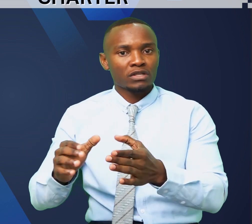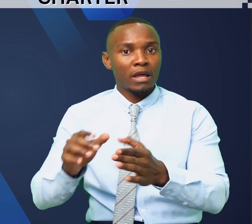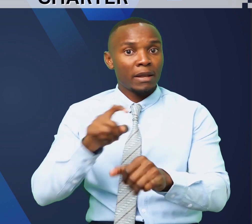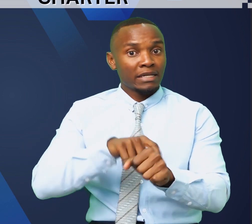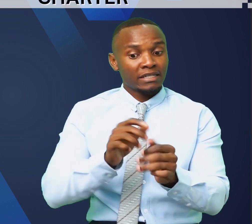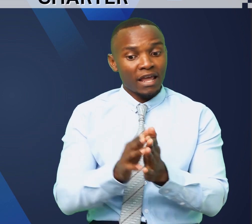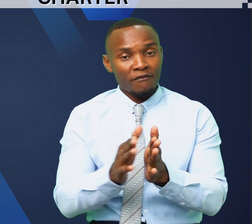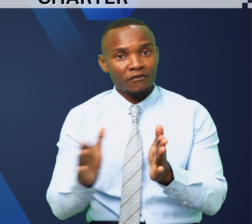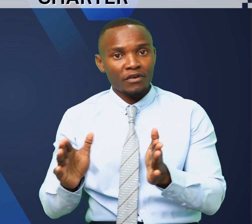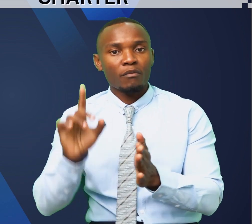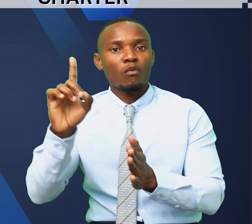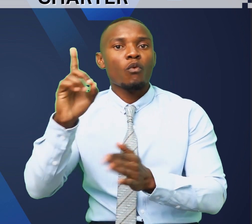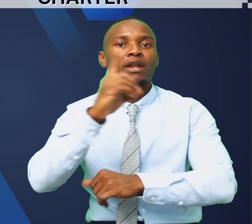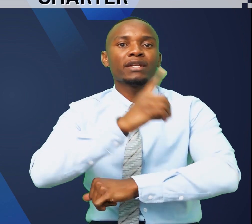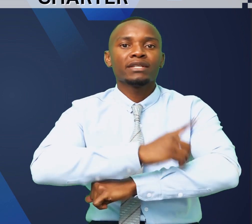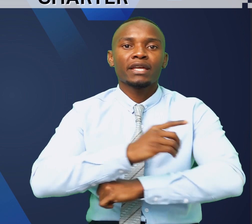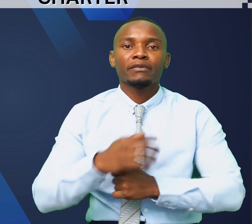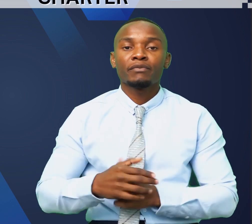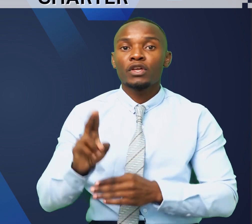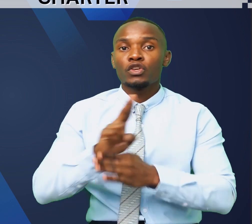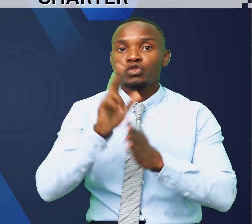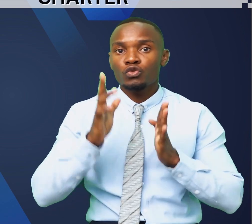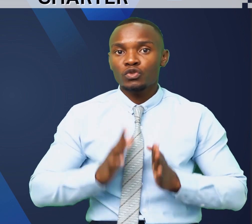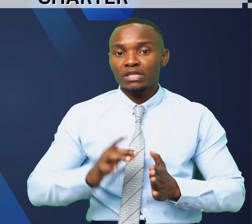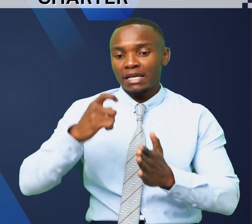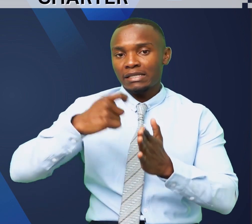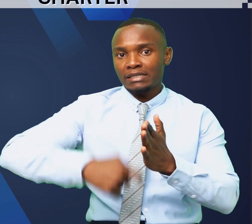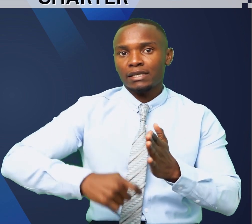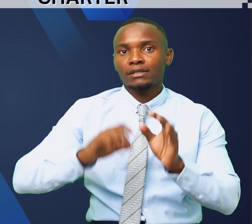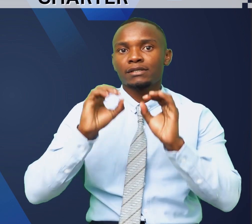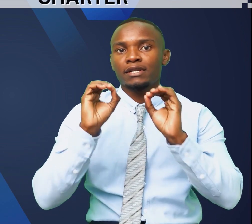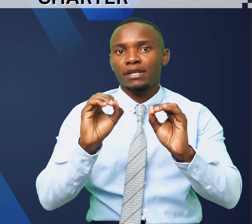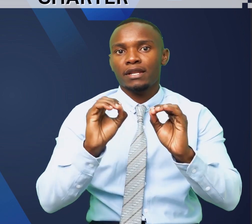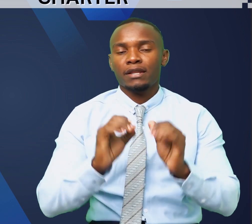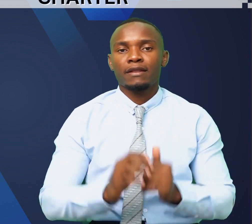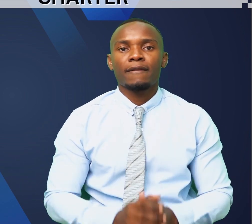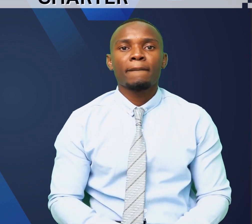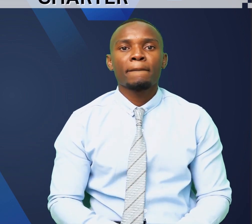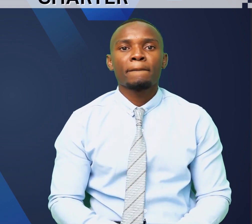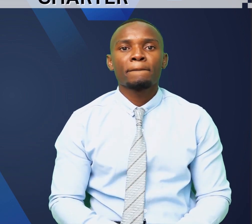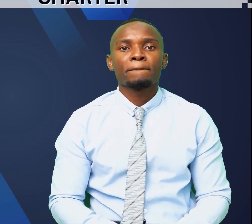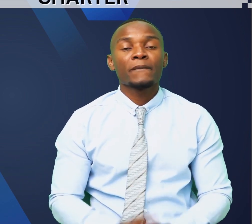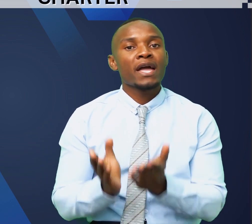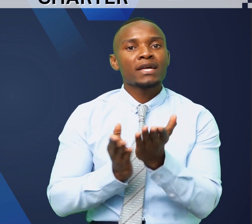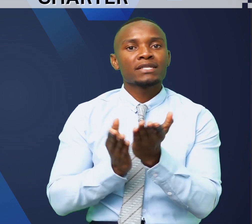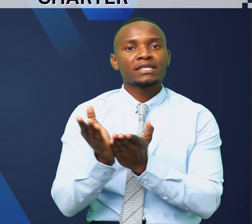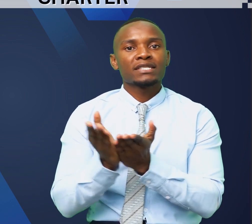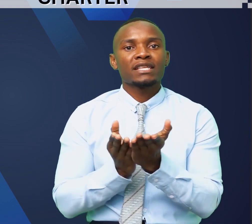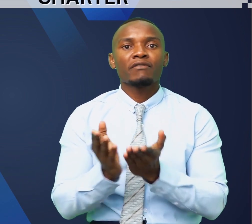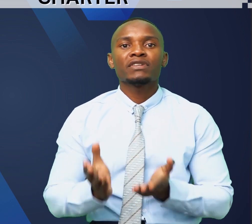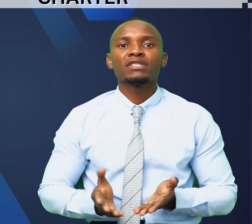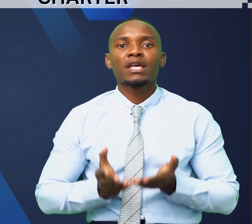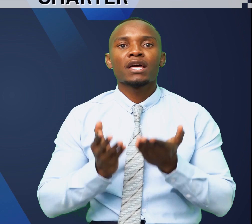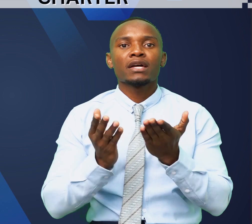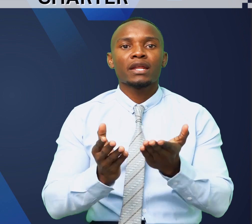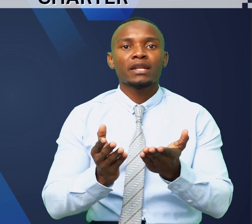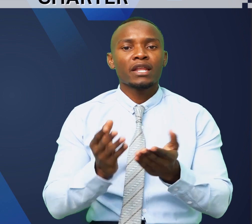Timeline 1 day. User charges: nil. Service rendered: release